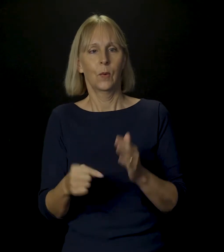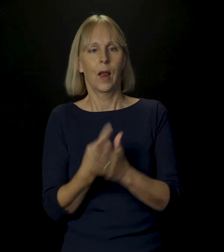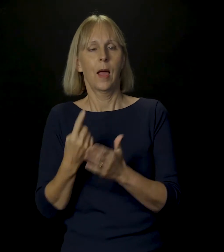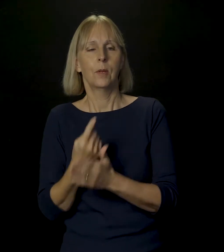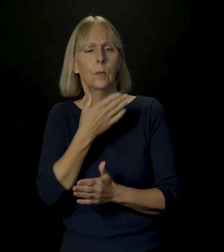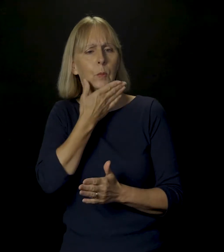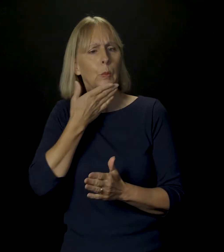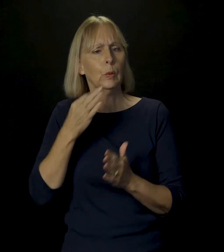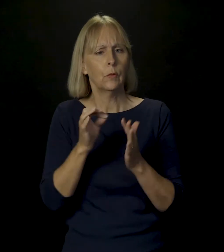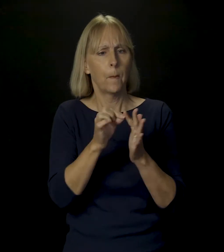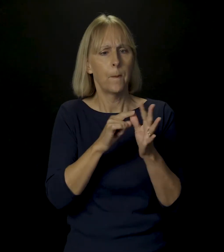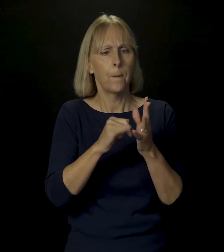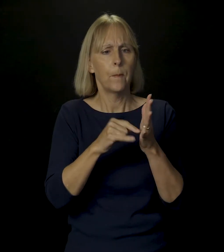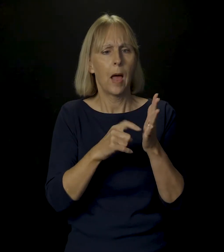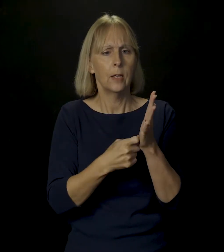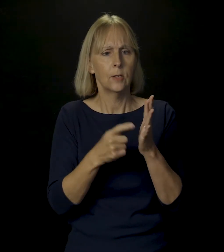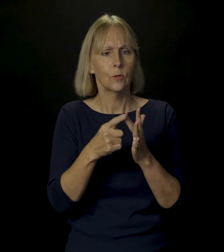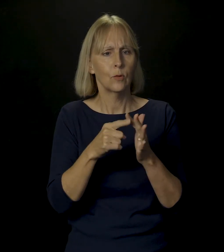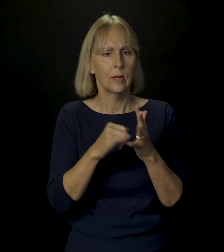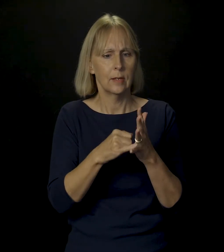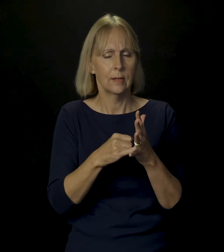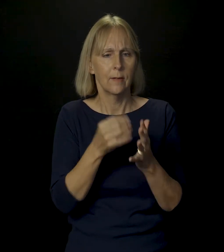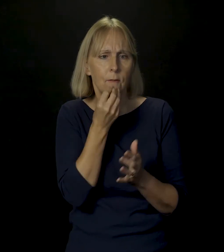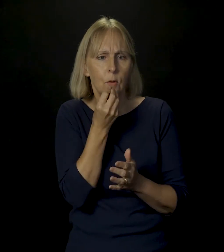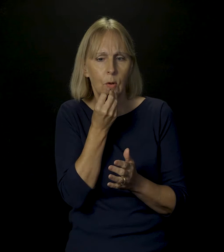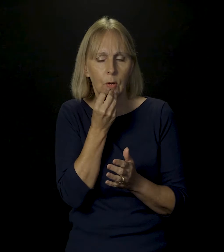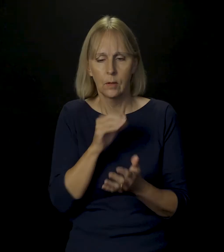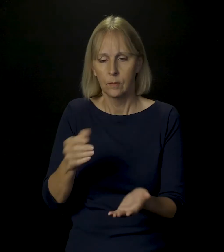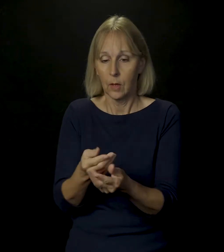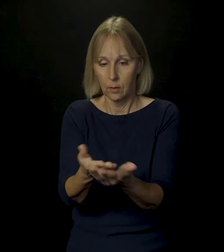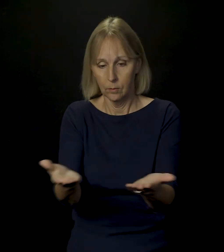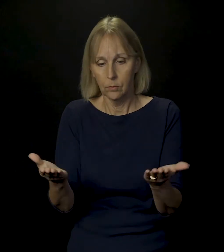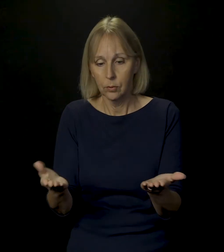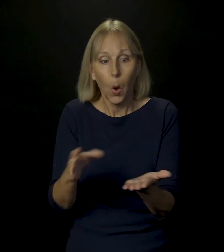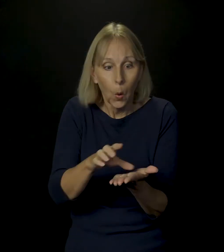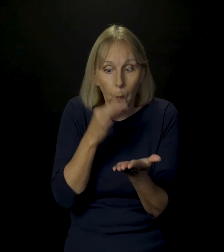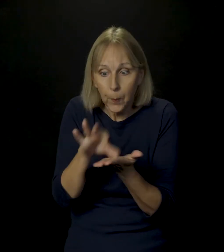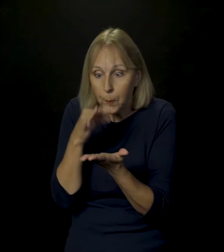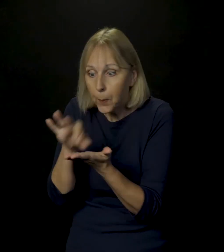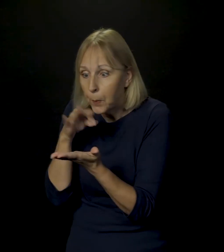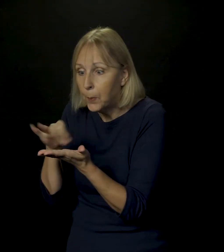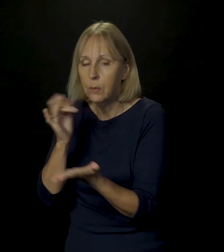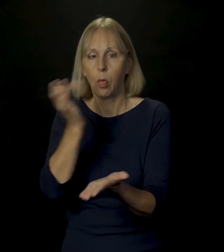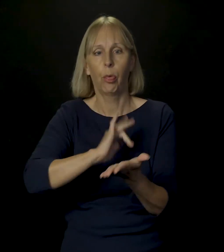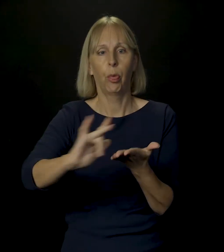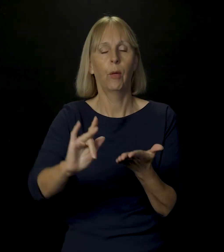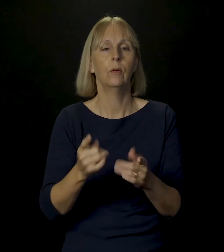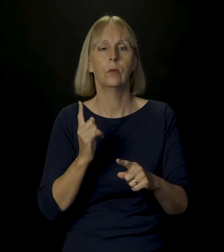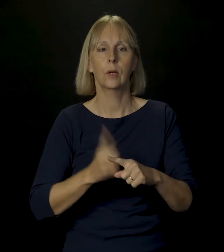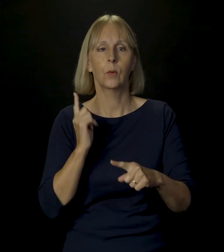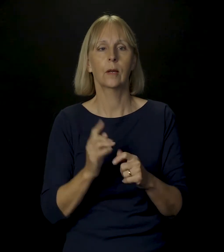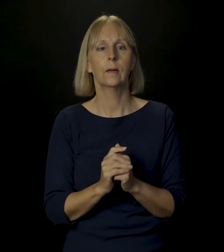Dori came in And they got gobbled up Relatively quickly And I will point No fingers Nor will I take Responsibility